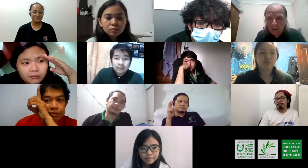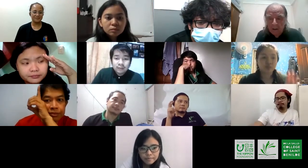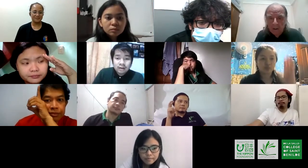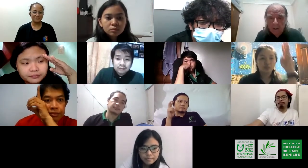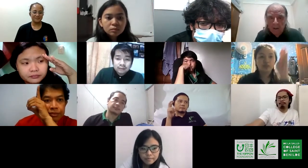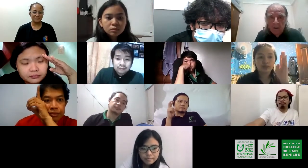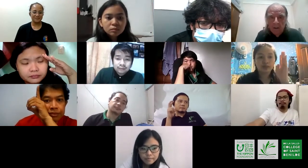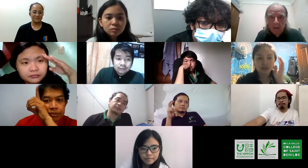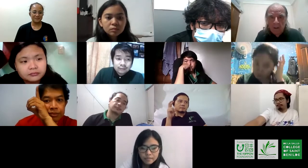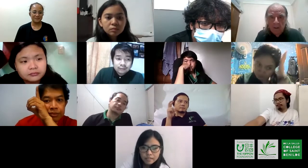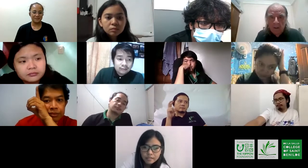B.